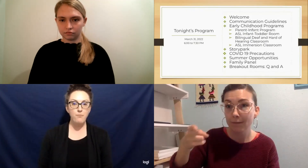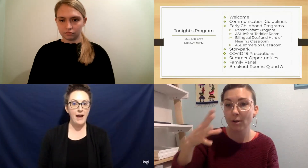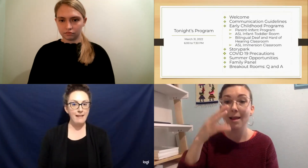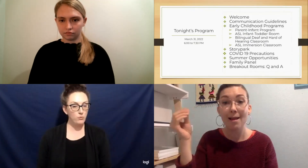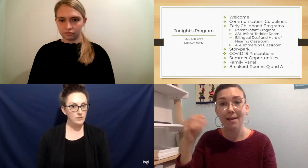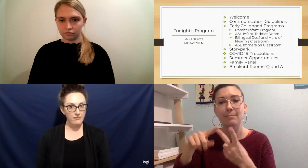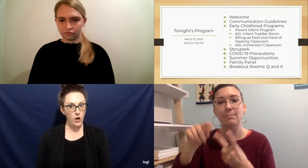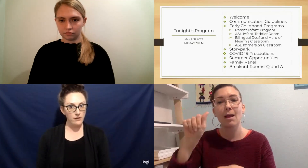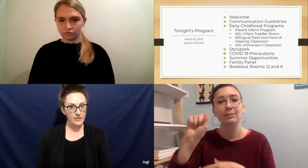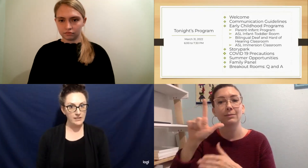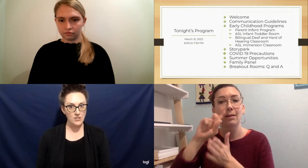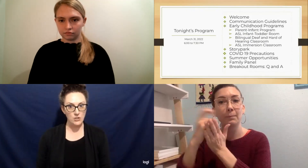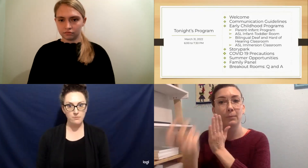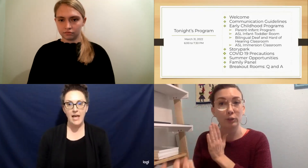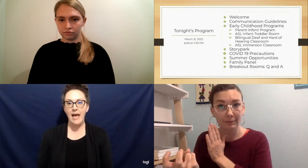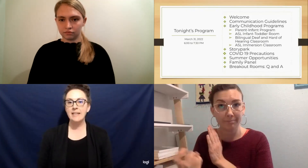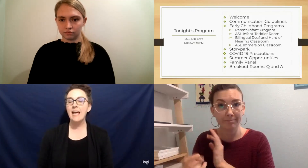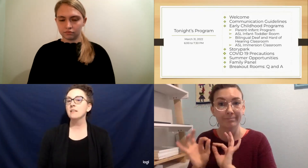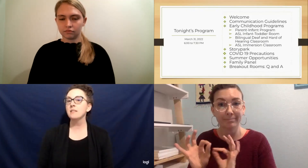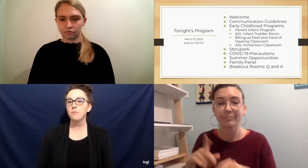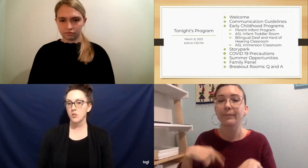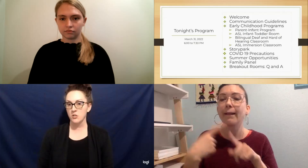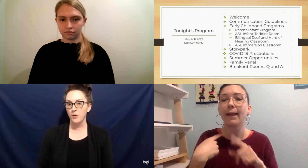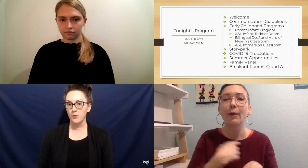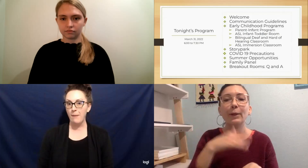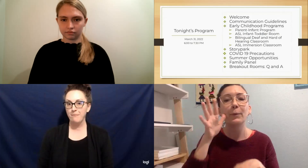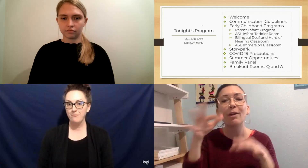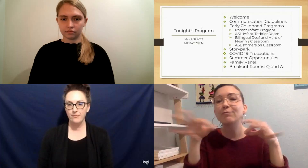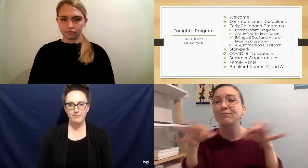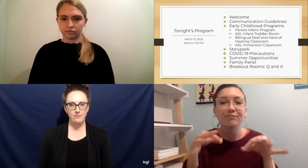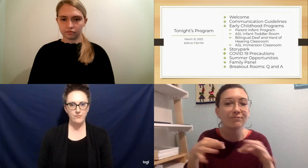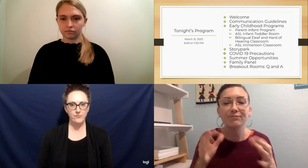a bilingual deaf and hard of hearing classroom, and an ASL immersion program.